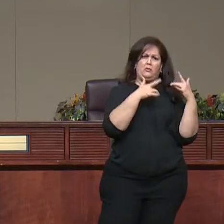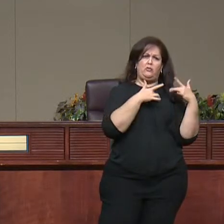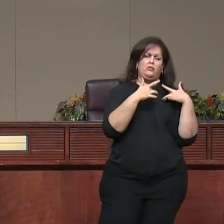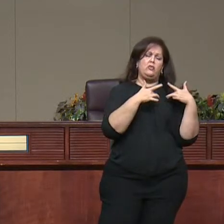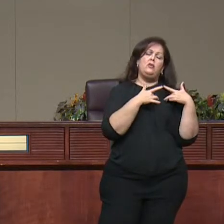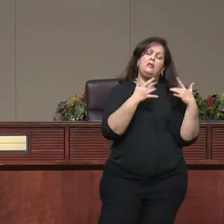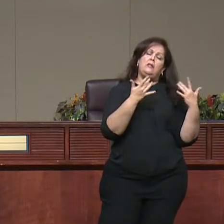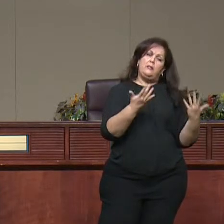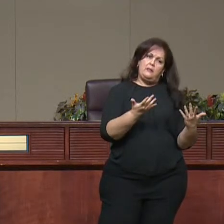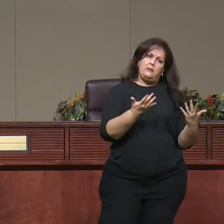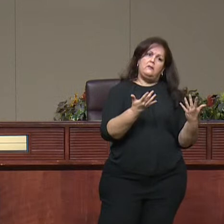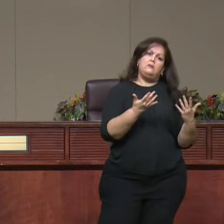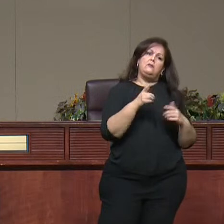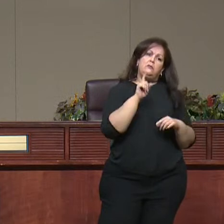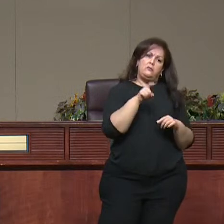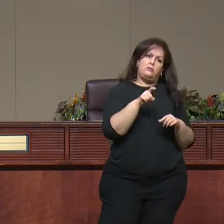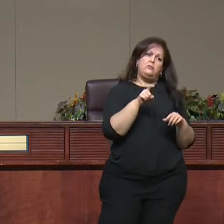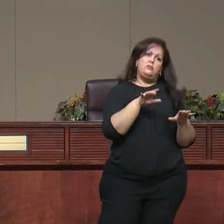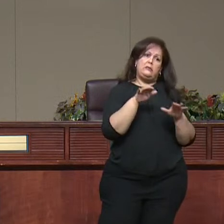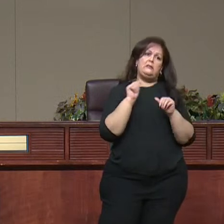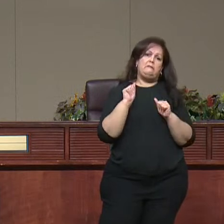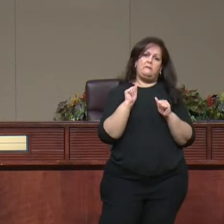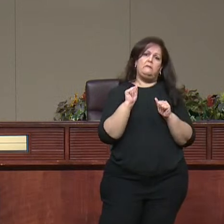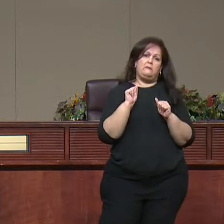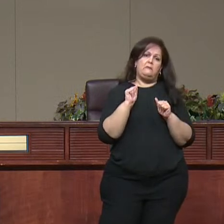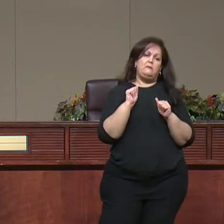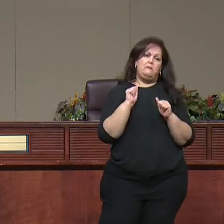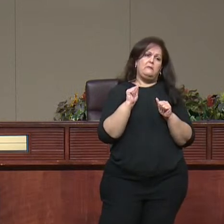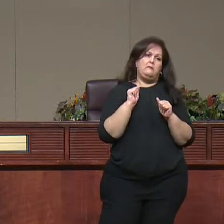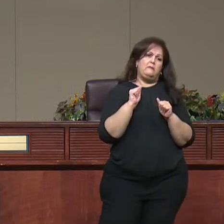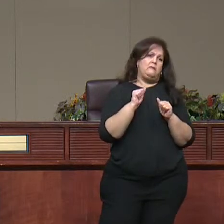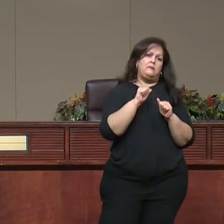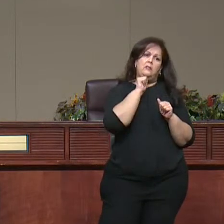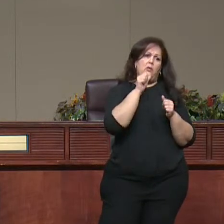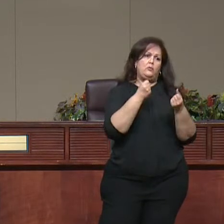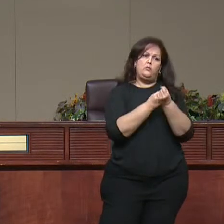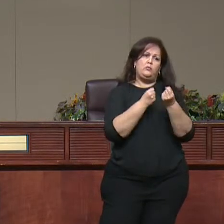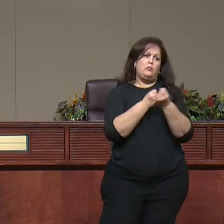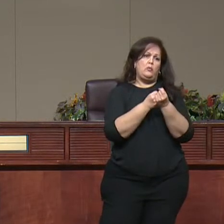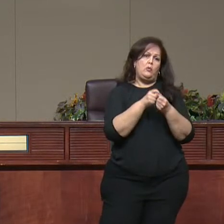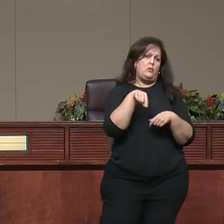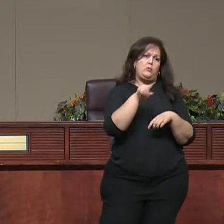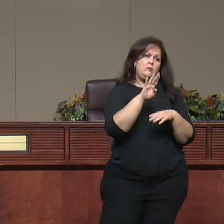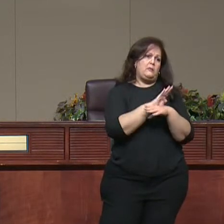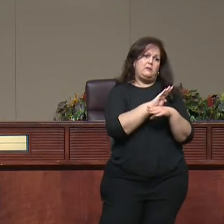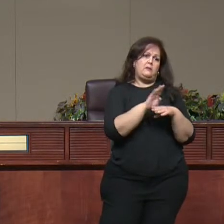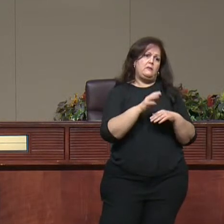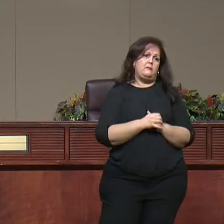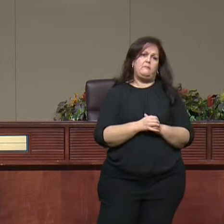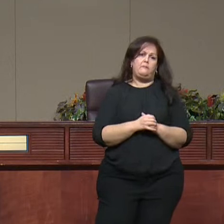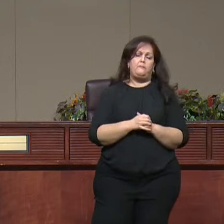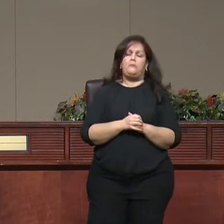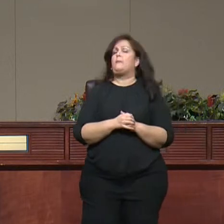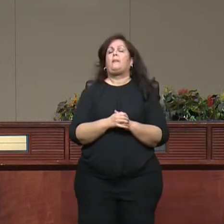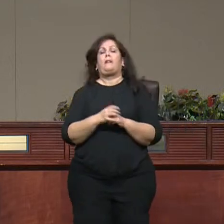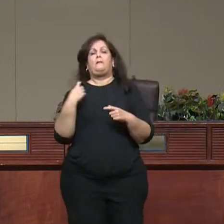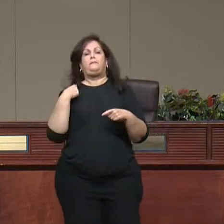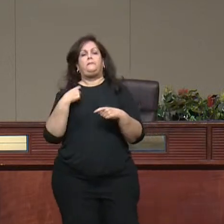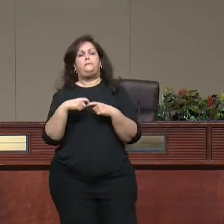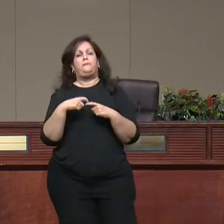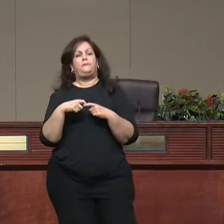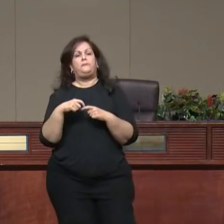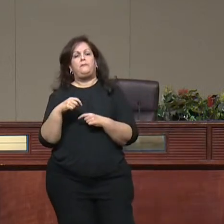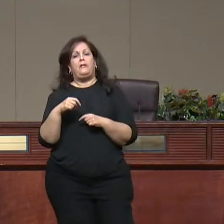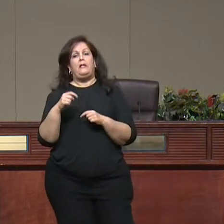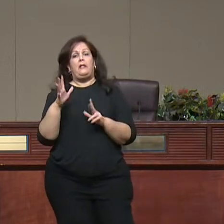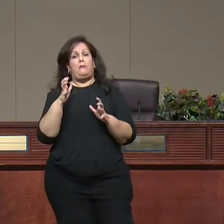you, you should simply leave and not patronize those businesses. Queremos que los dueños